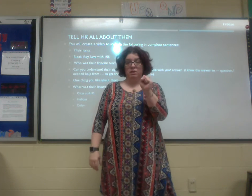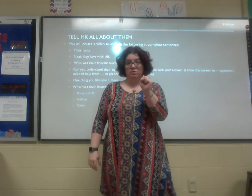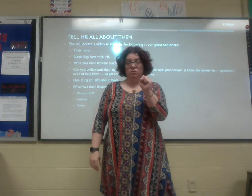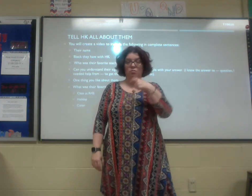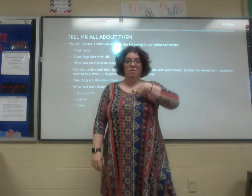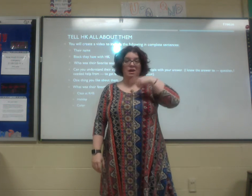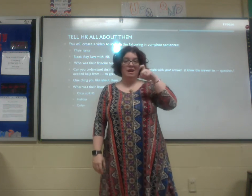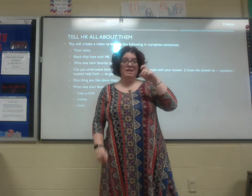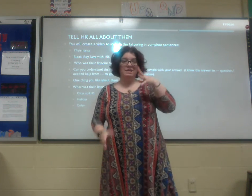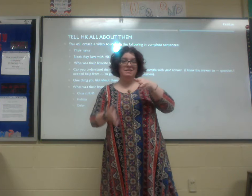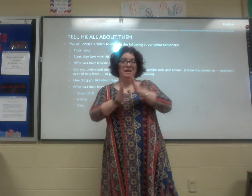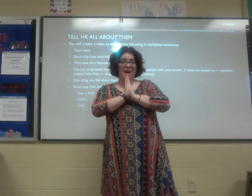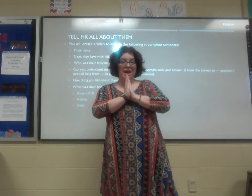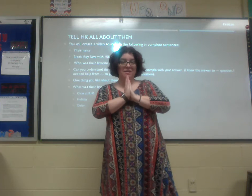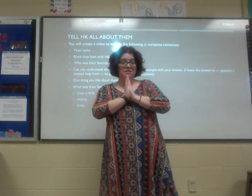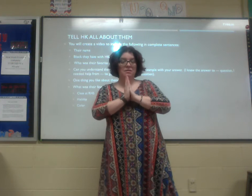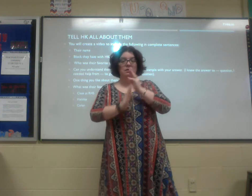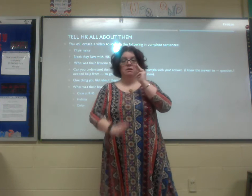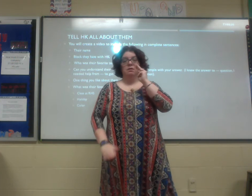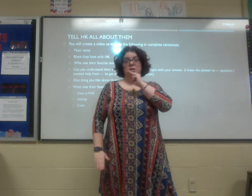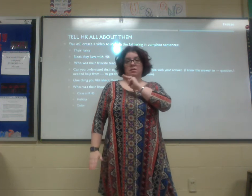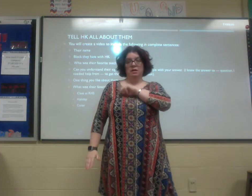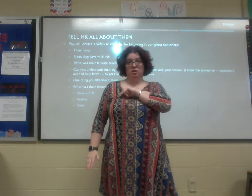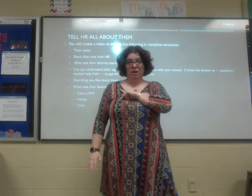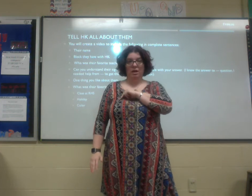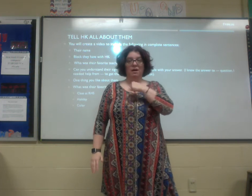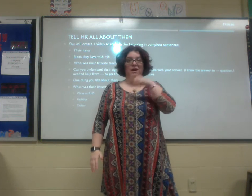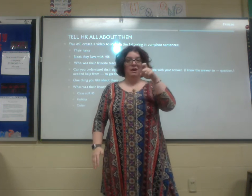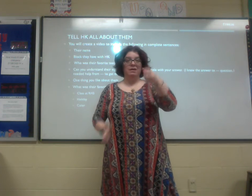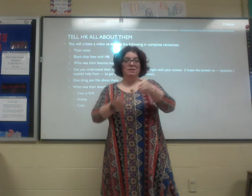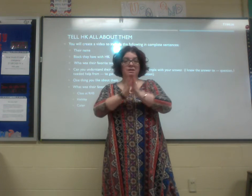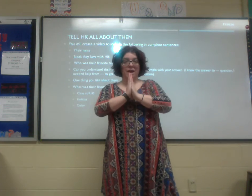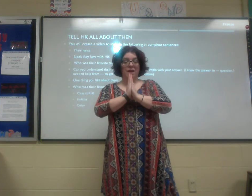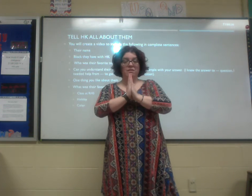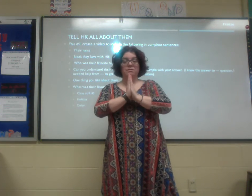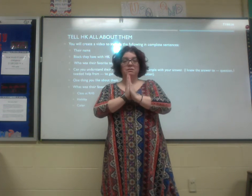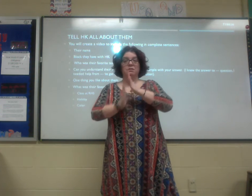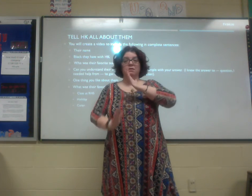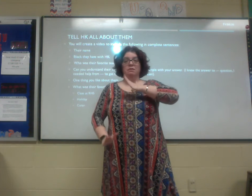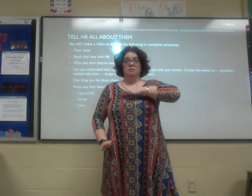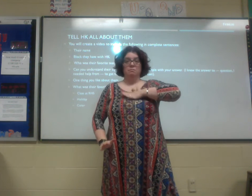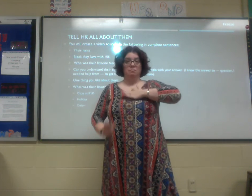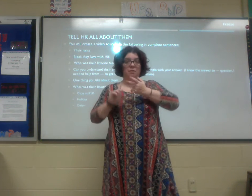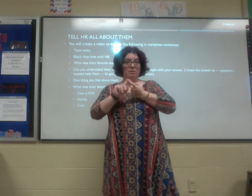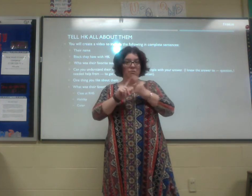High School. I needed to ask HK. I needed to ask my